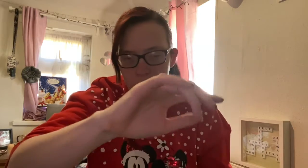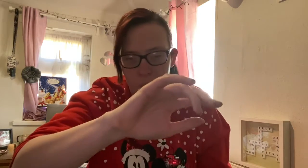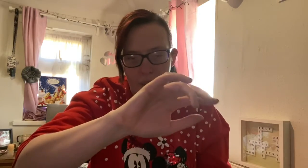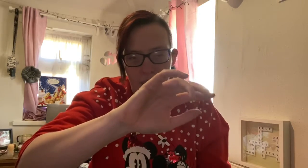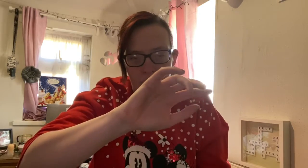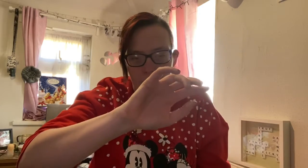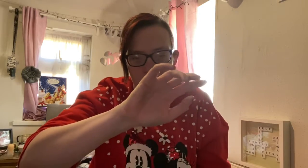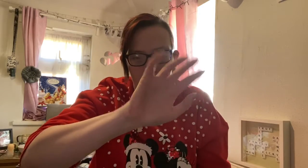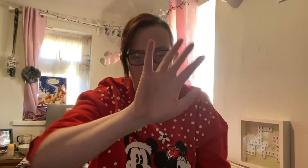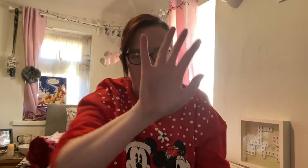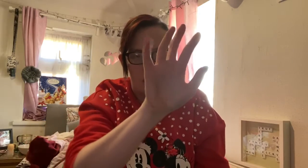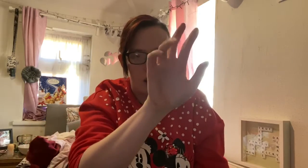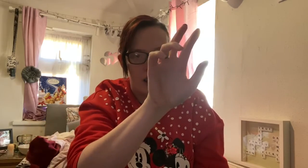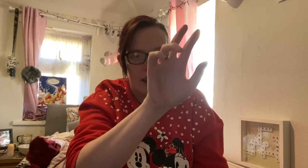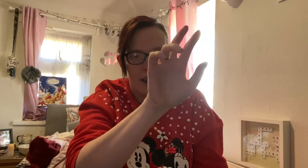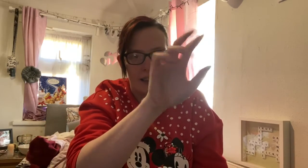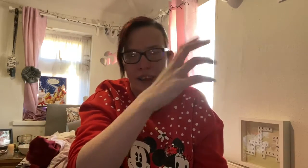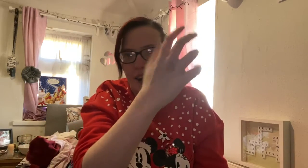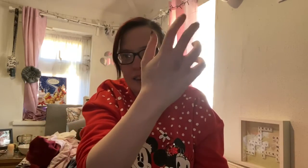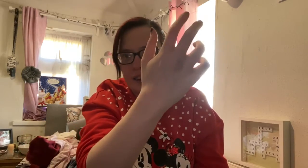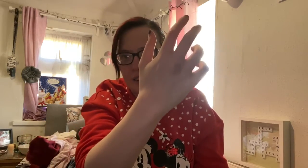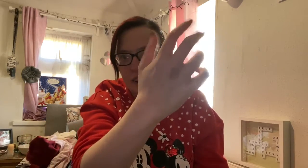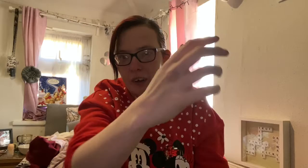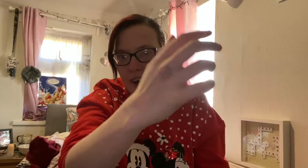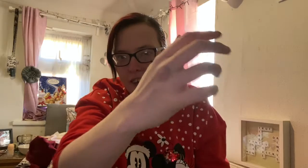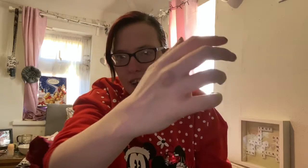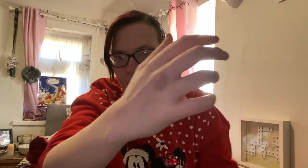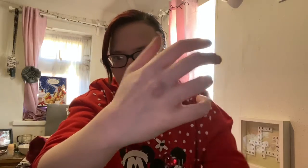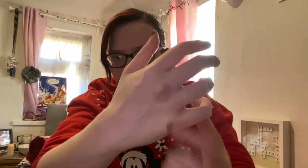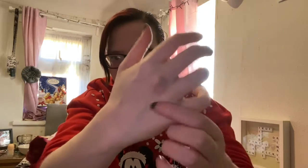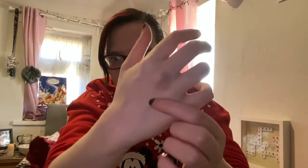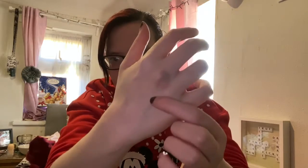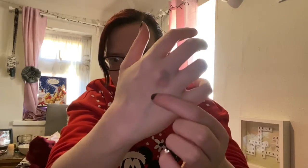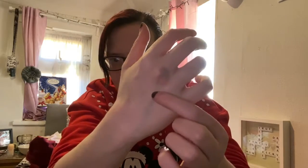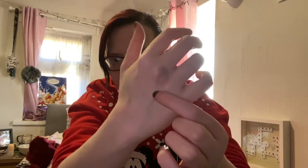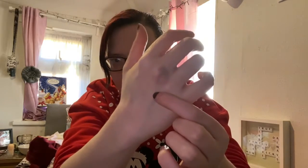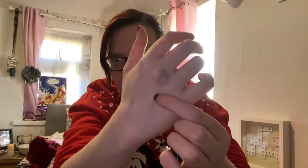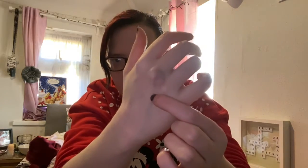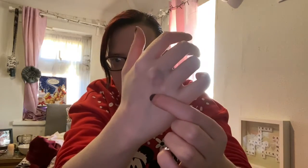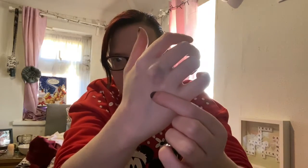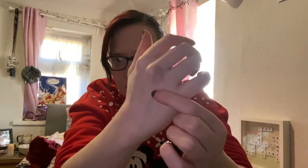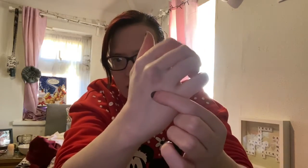my head and I don't even know how I done it. Like, look at that.